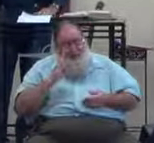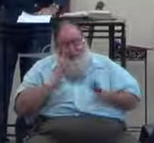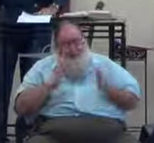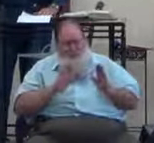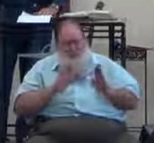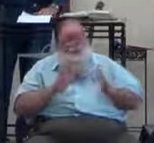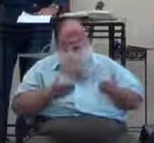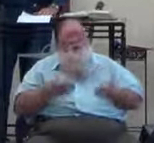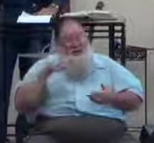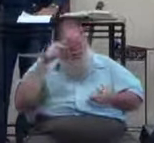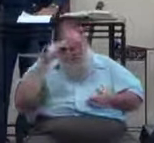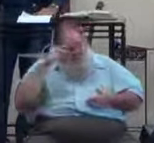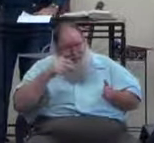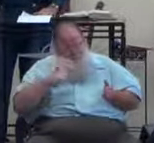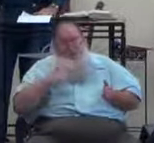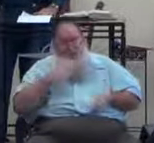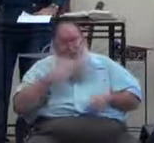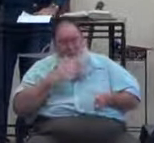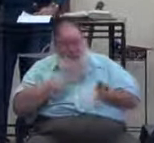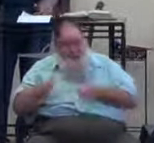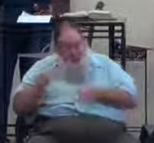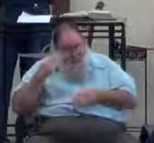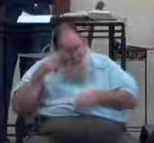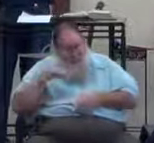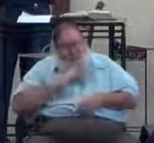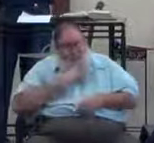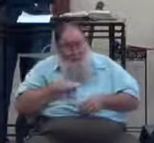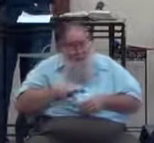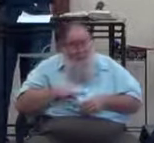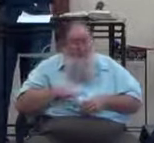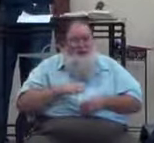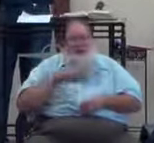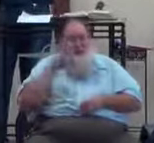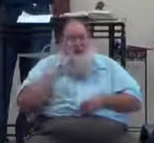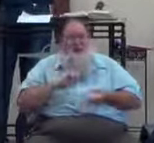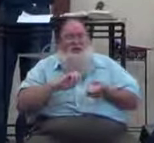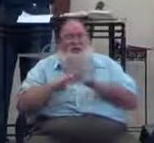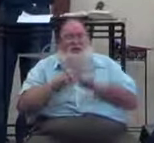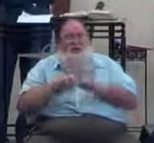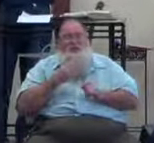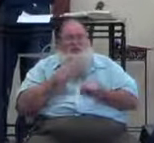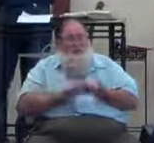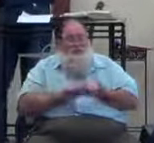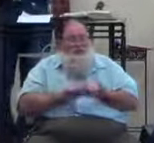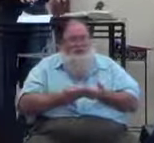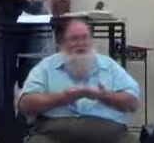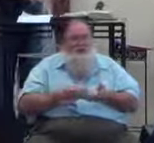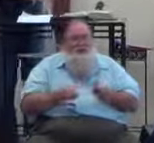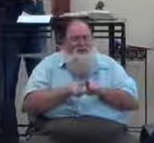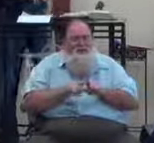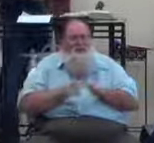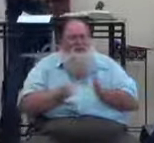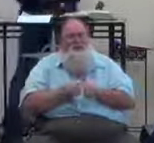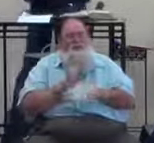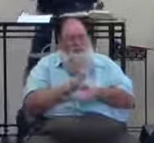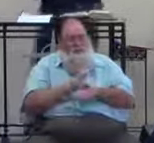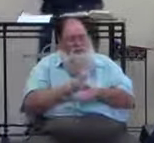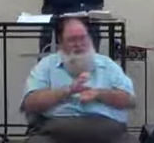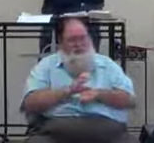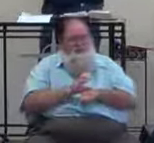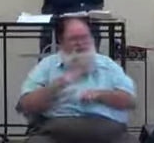it'll never be the same. And that's the way with the church. It's never been the same. Since it got